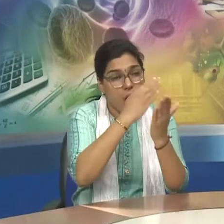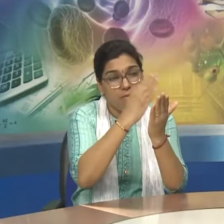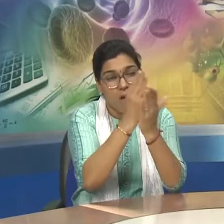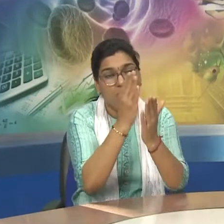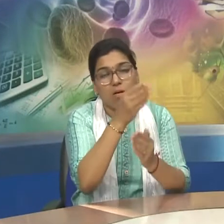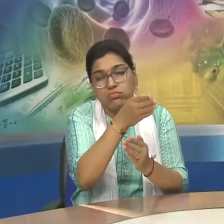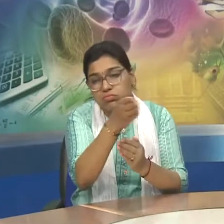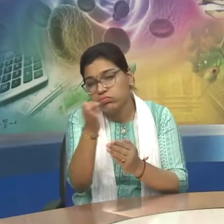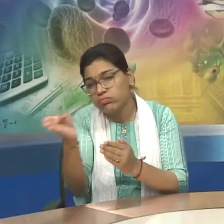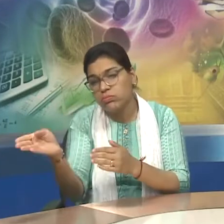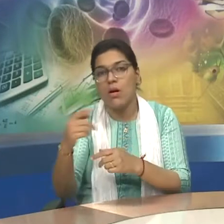and